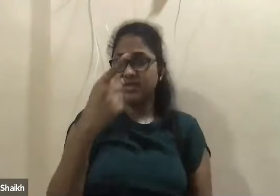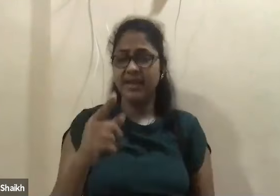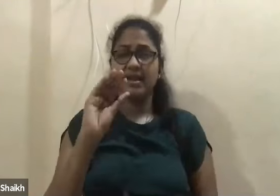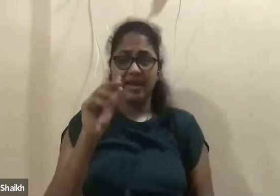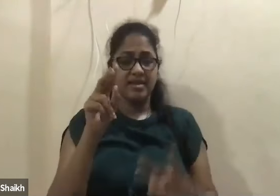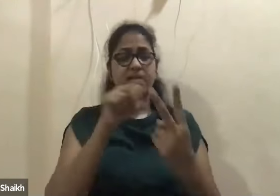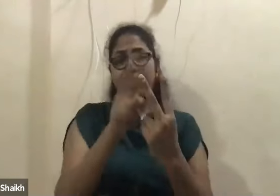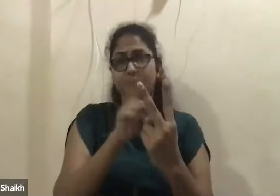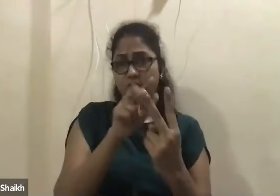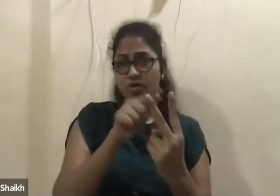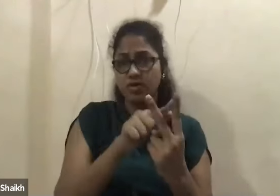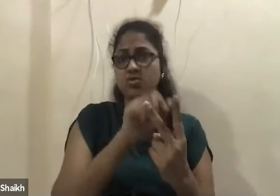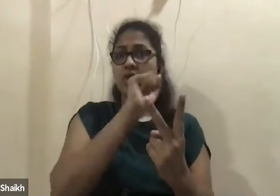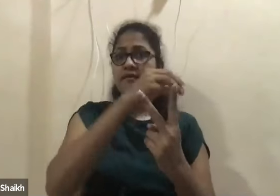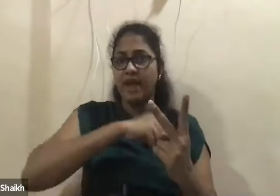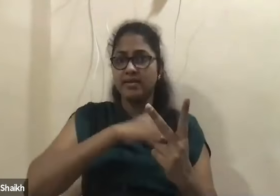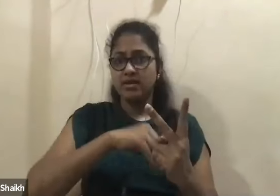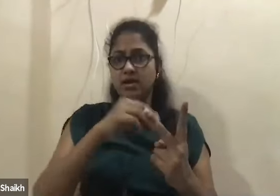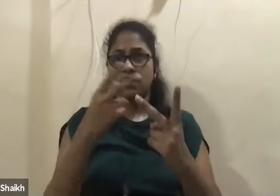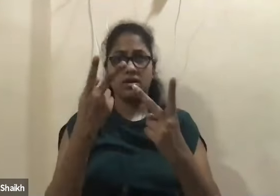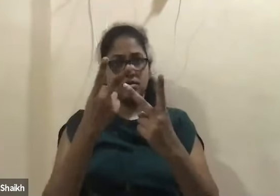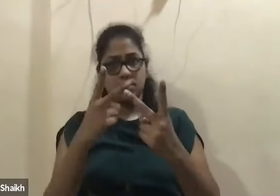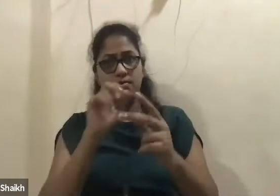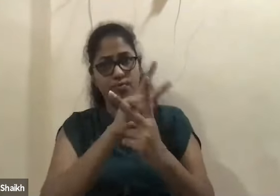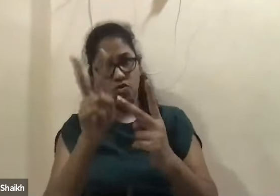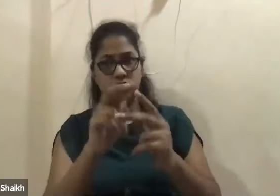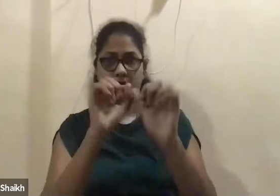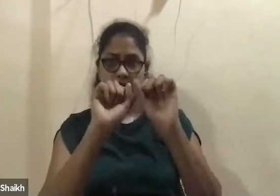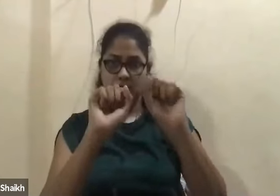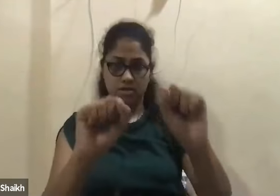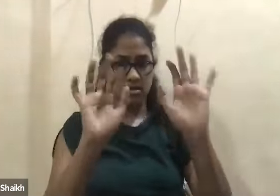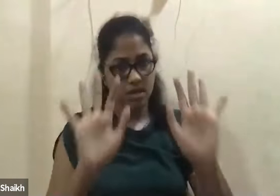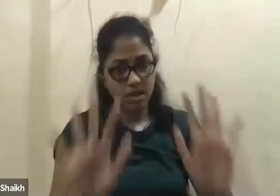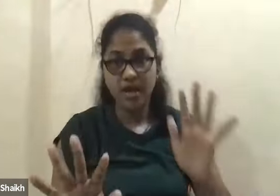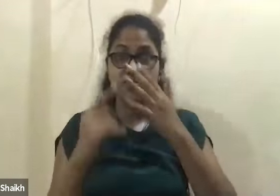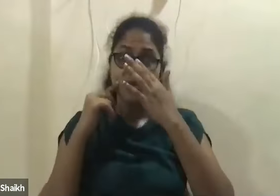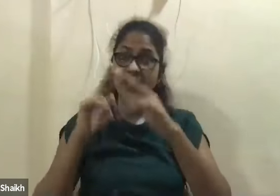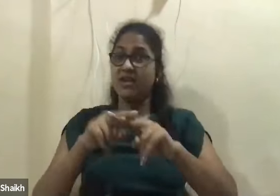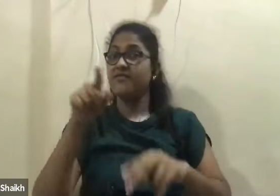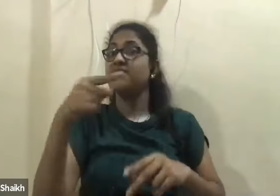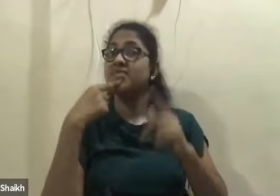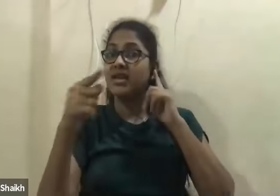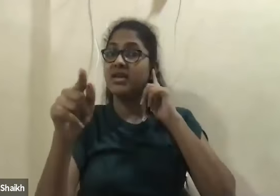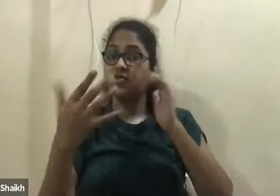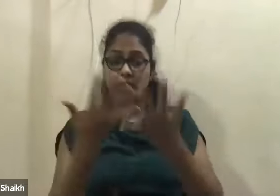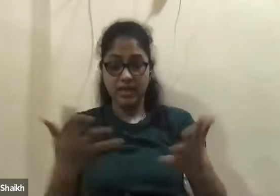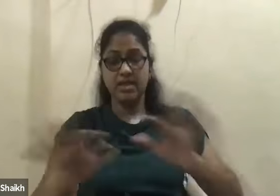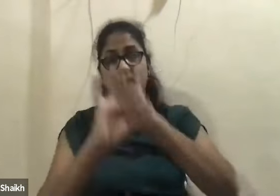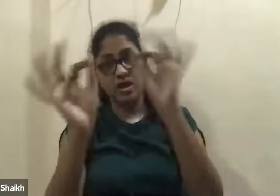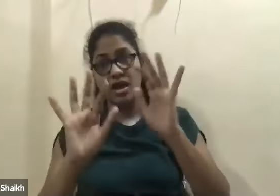so whichever way you would want it. If you are saying you already have a property that will take care of his future, then